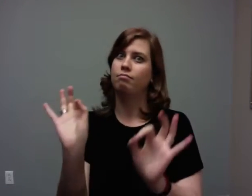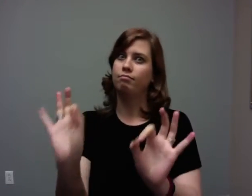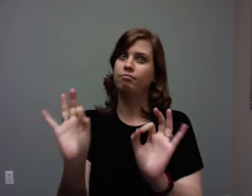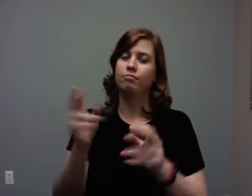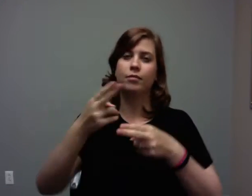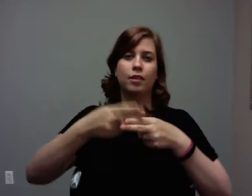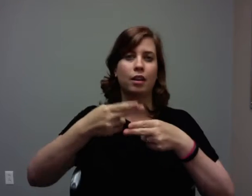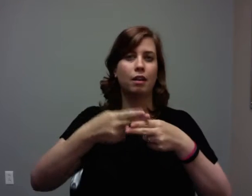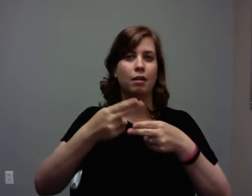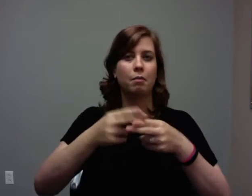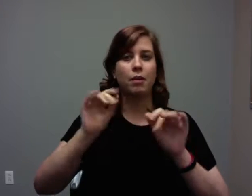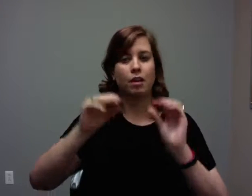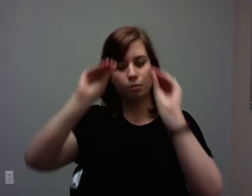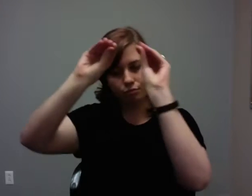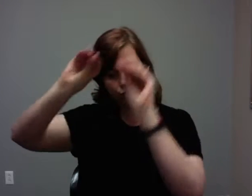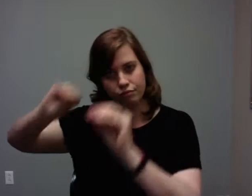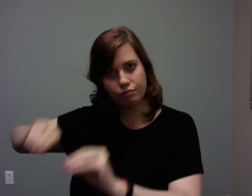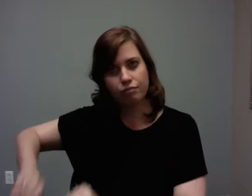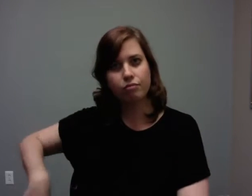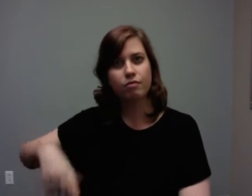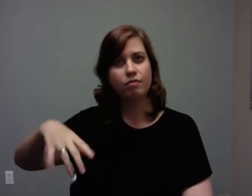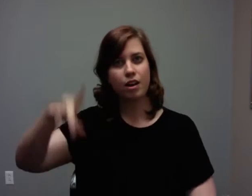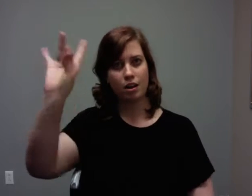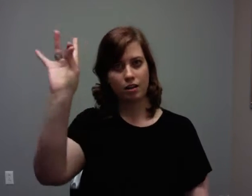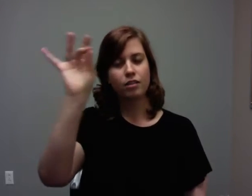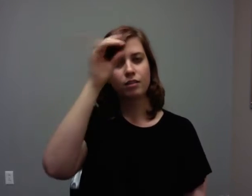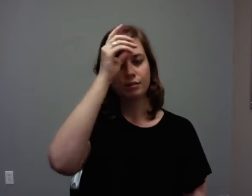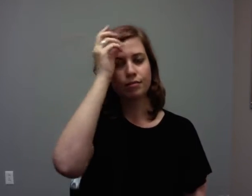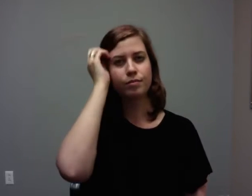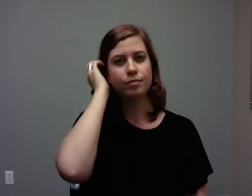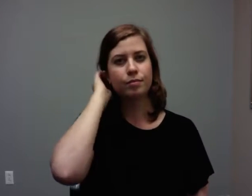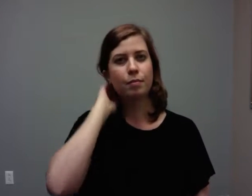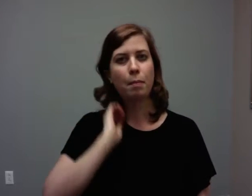even use those sites to help you find the person that you're looking for.